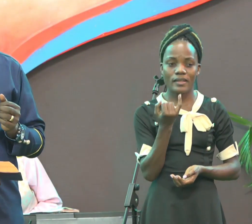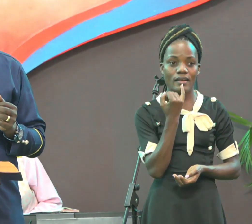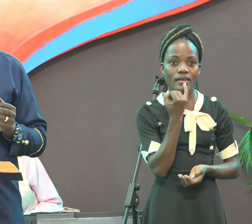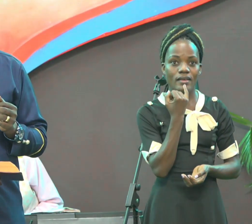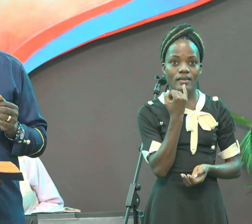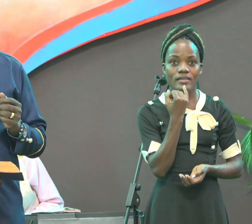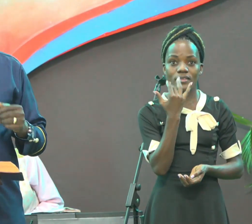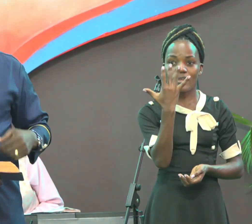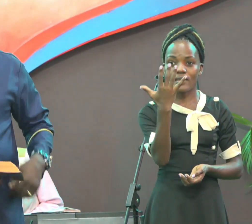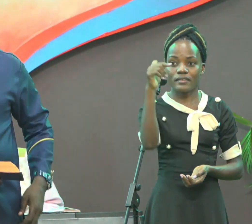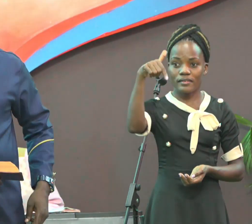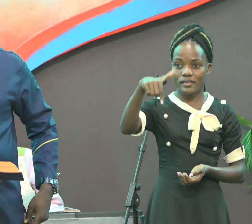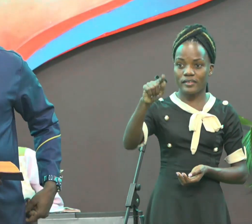Isaiah